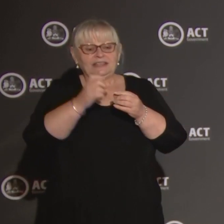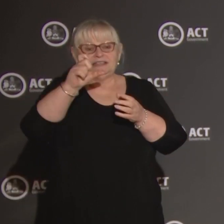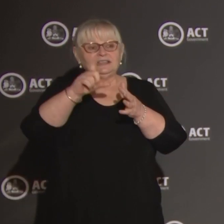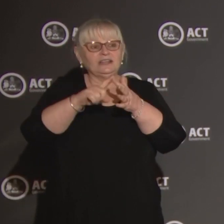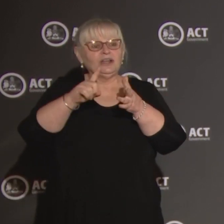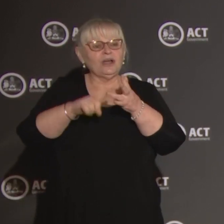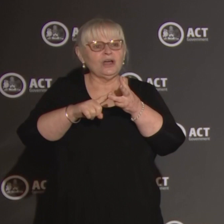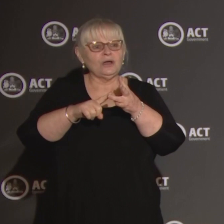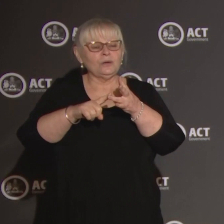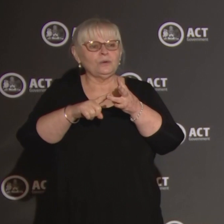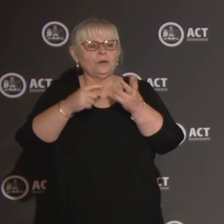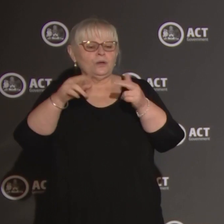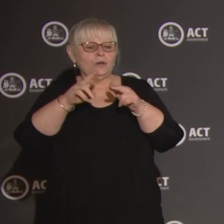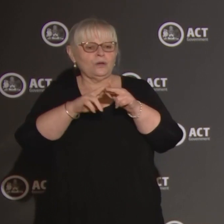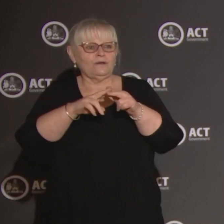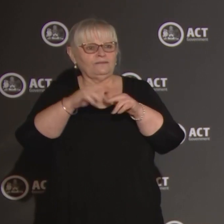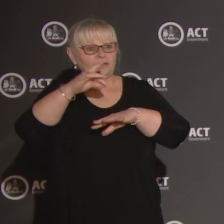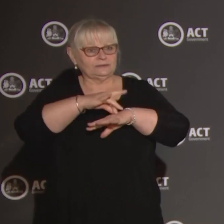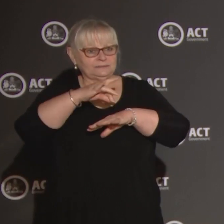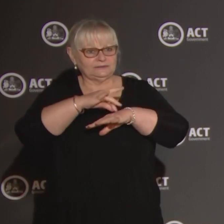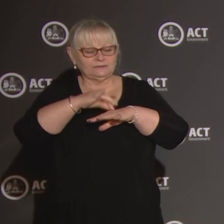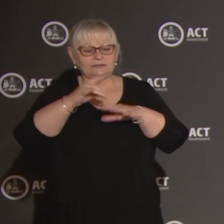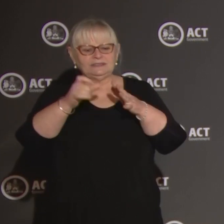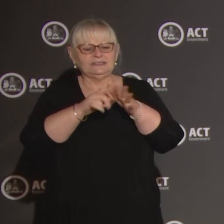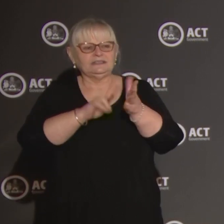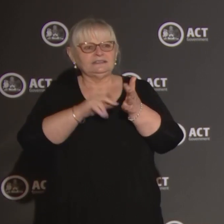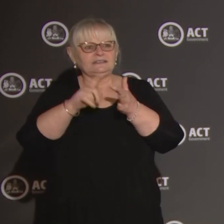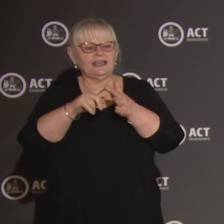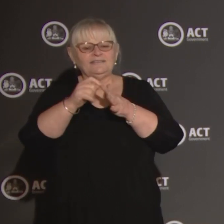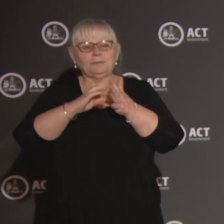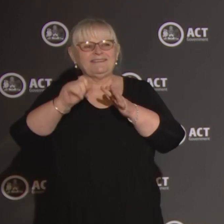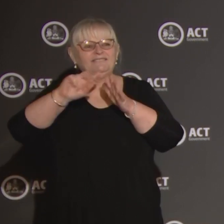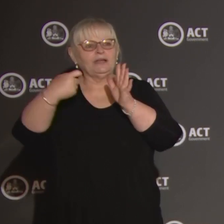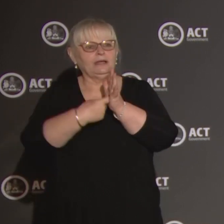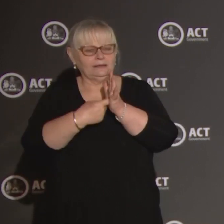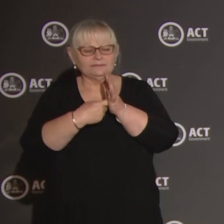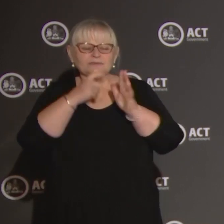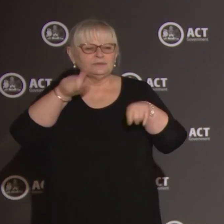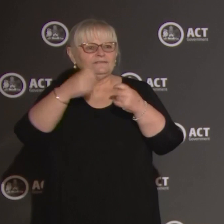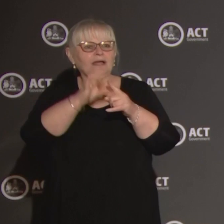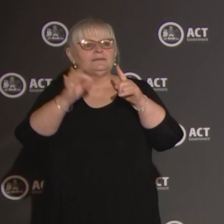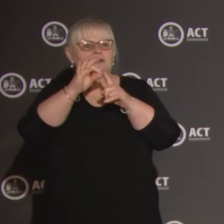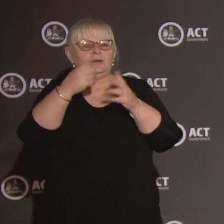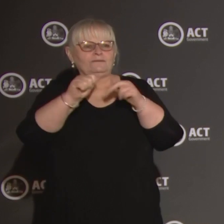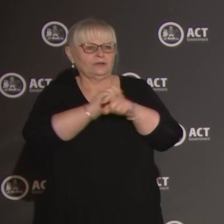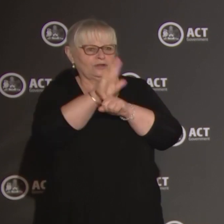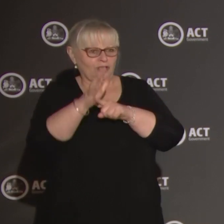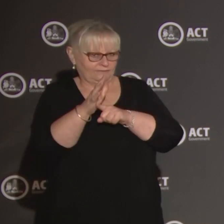Canberra Health Services, Dave Peffer, to provide an update on the COVID-19 situation here in the